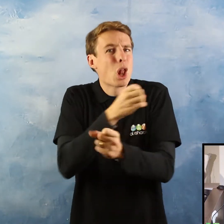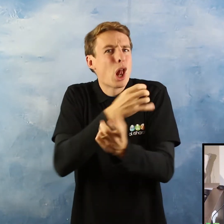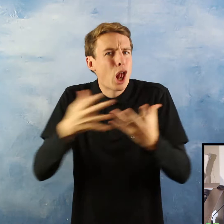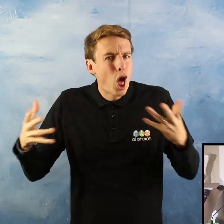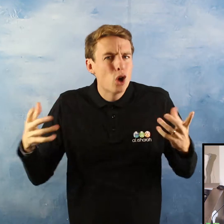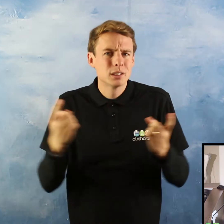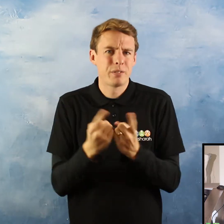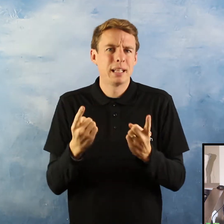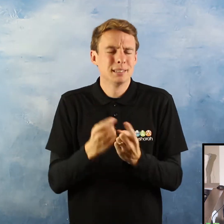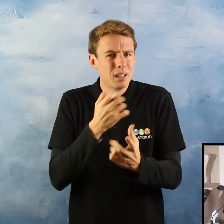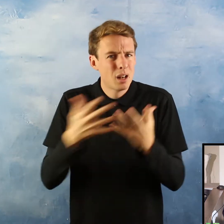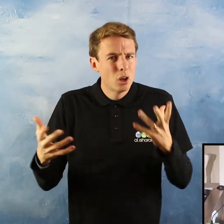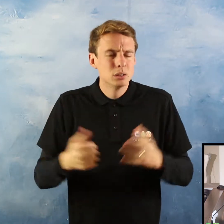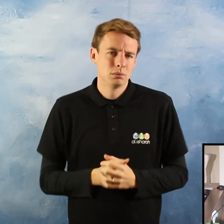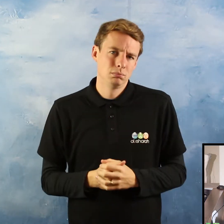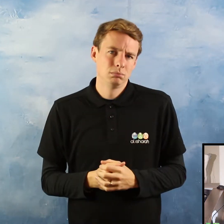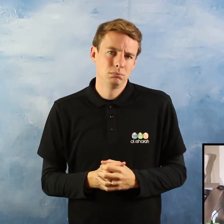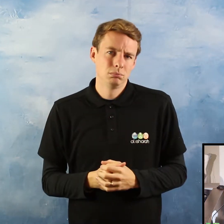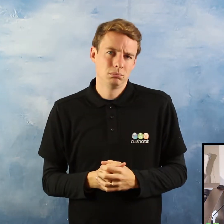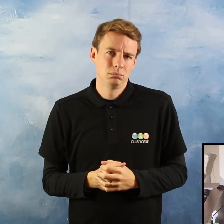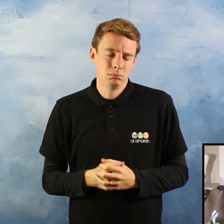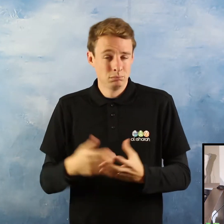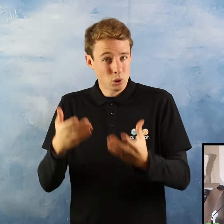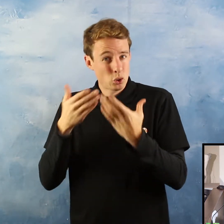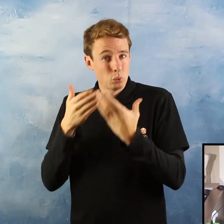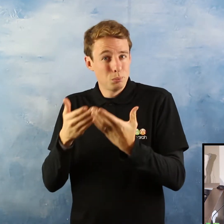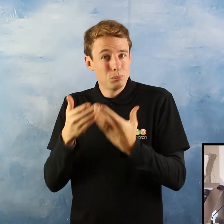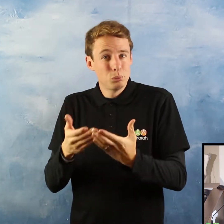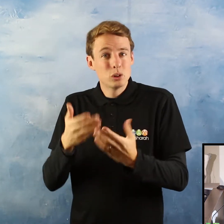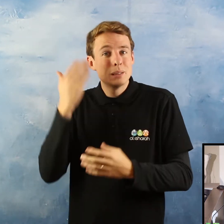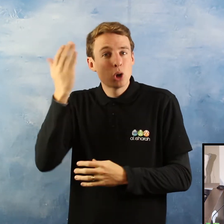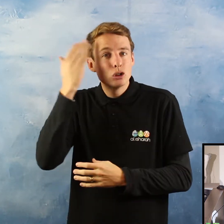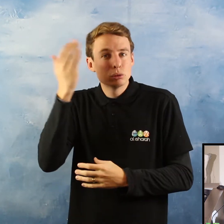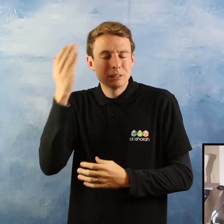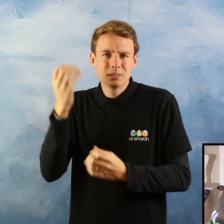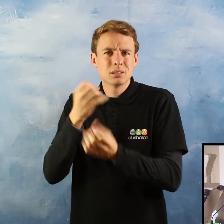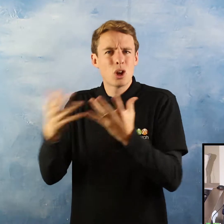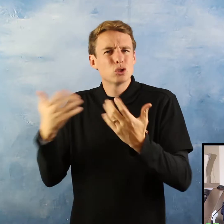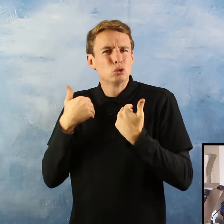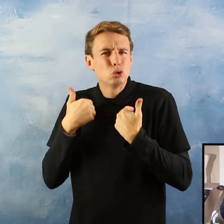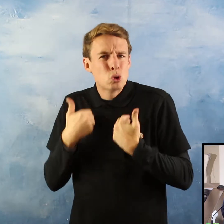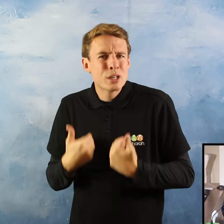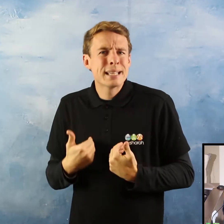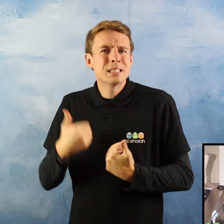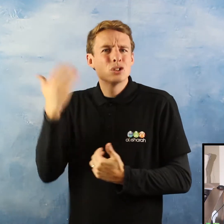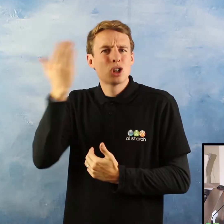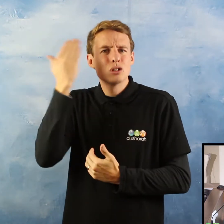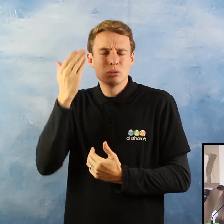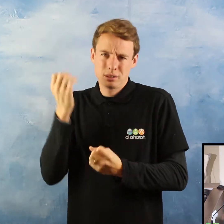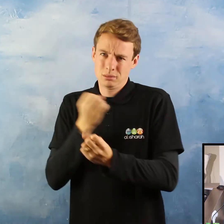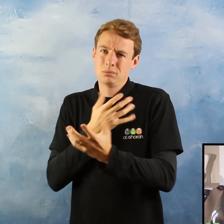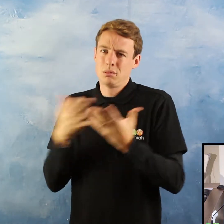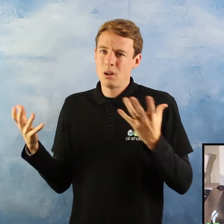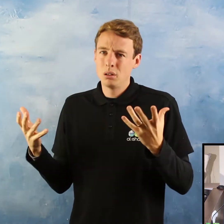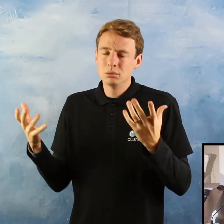going to study? Muslim countries, the rich Muslim countries, they need to take